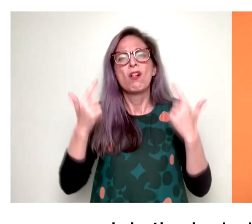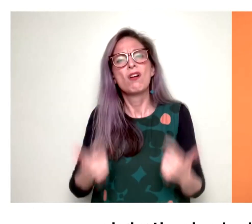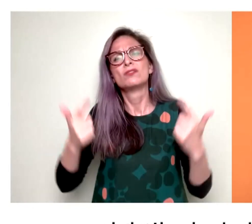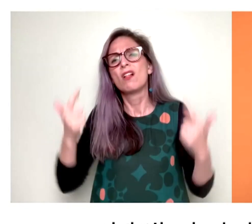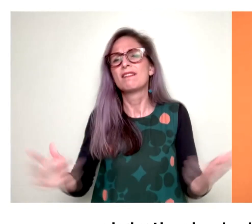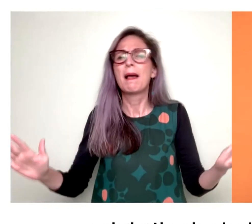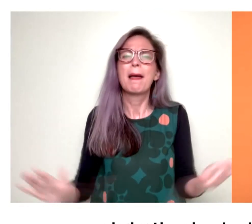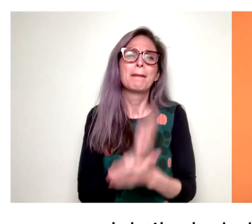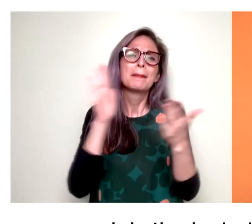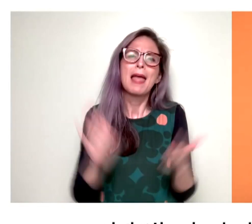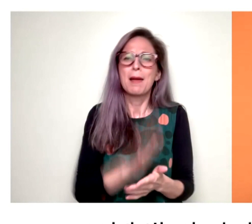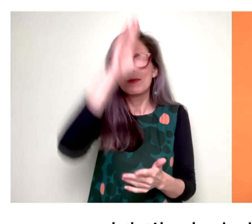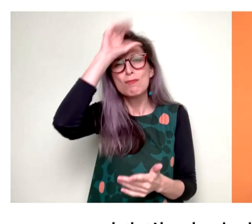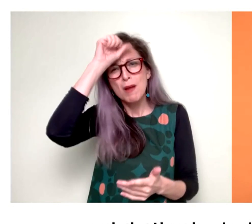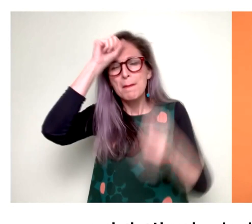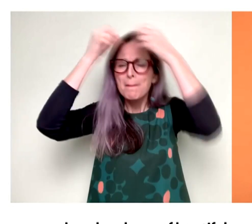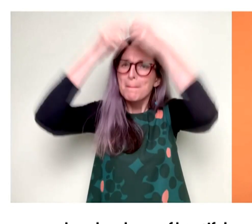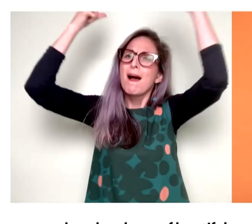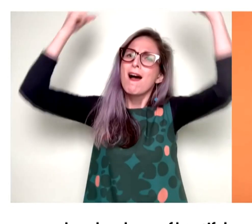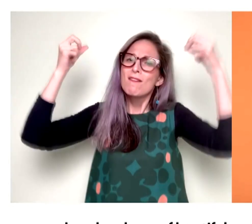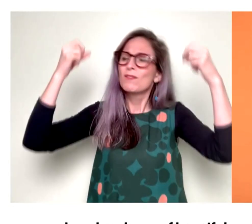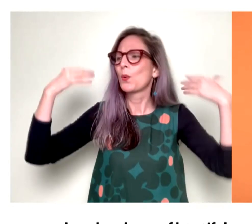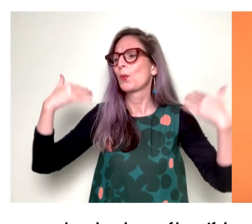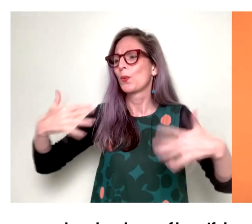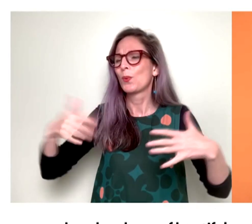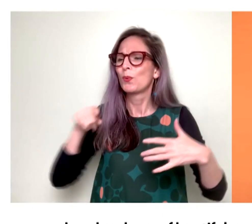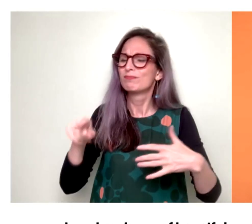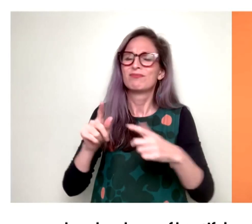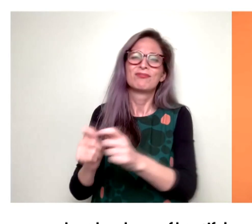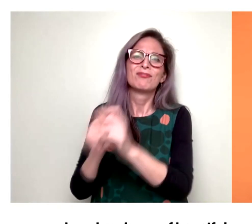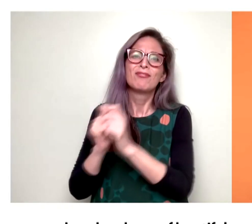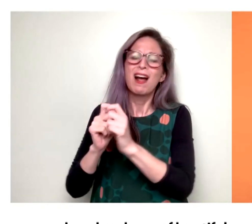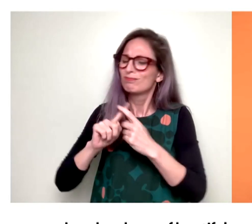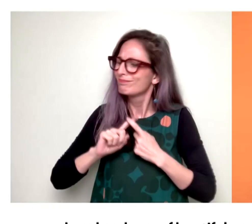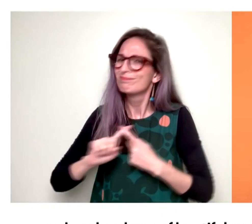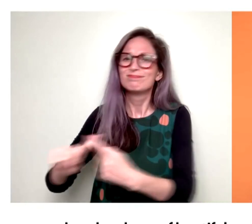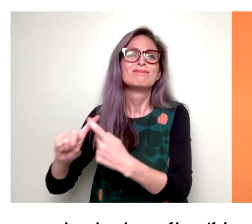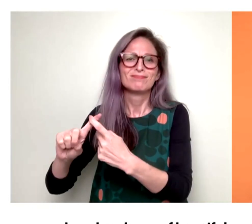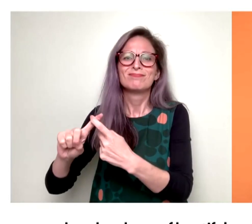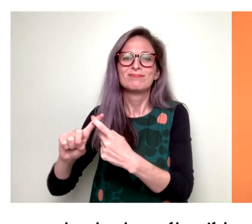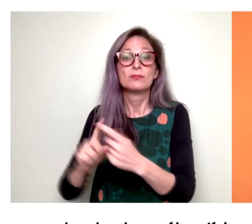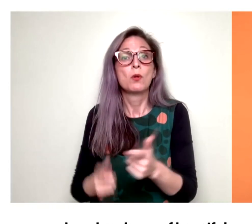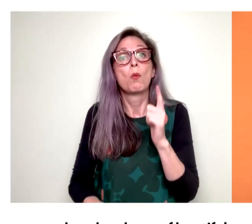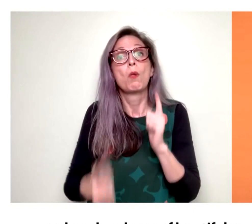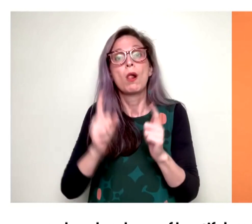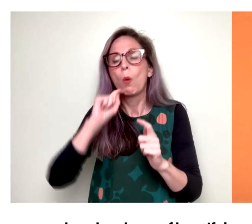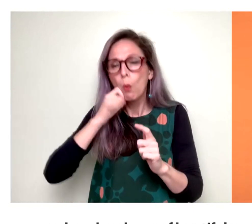have loved and has given me so much joy and an abundance of beautiful memories that I will treasure forever.